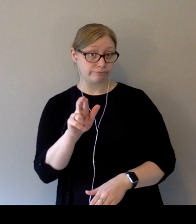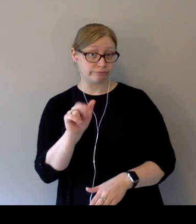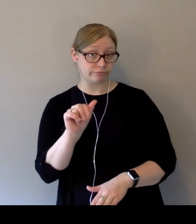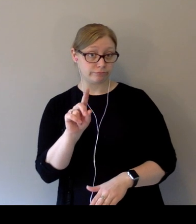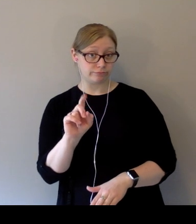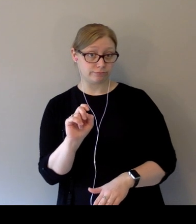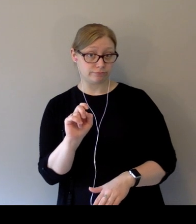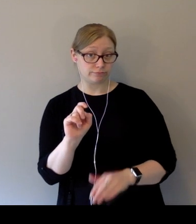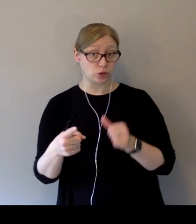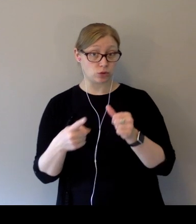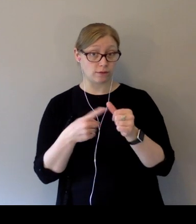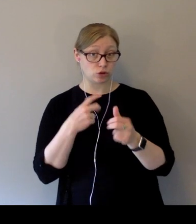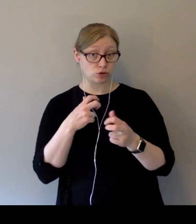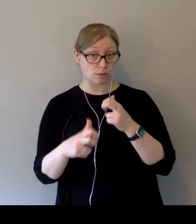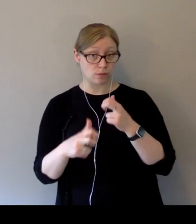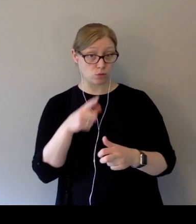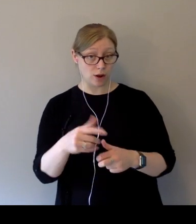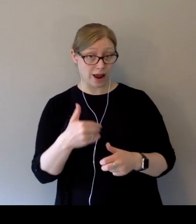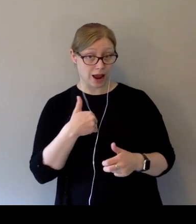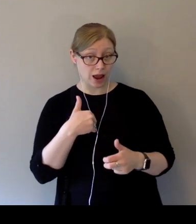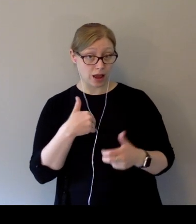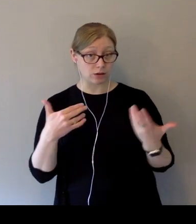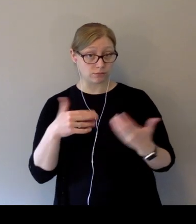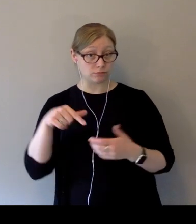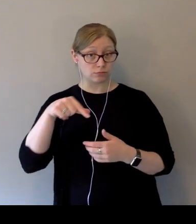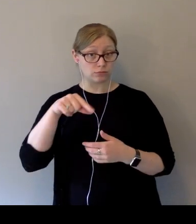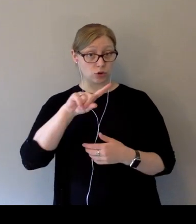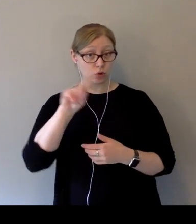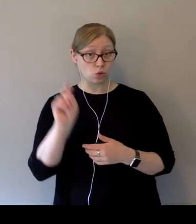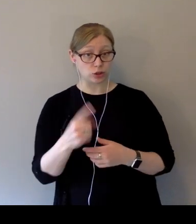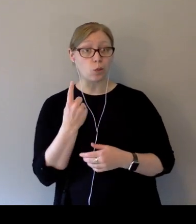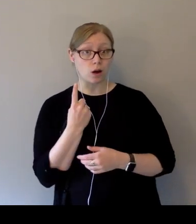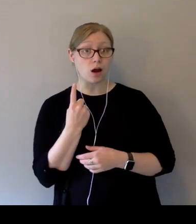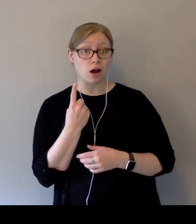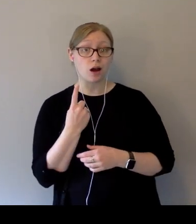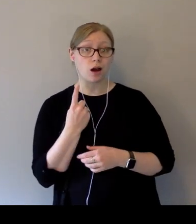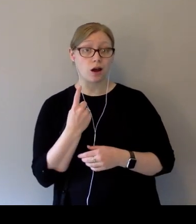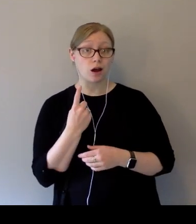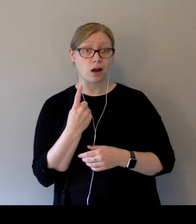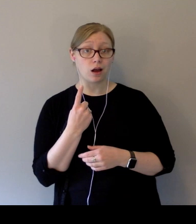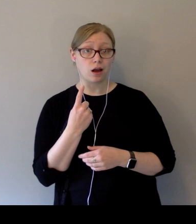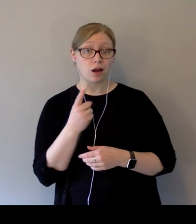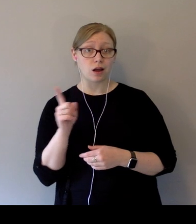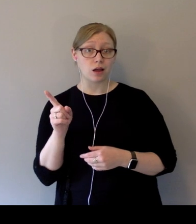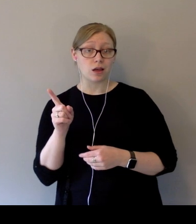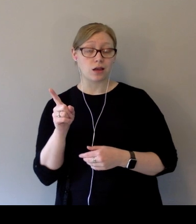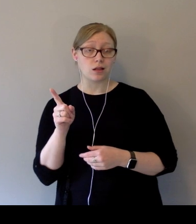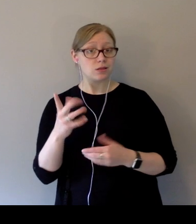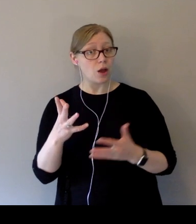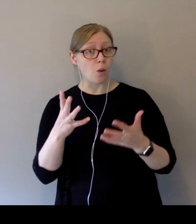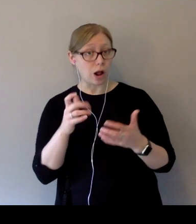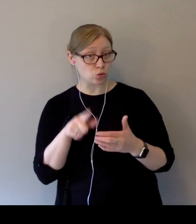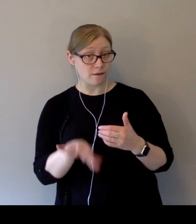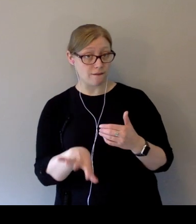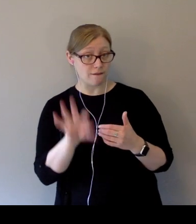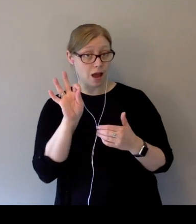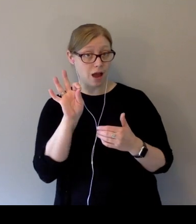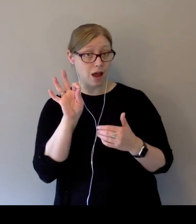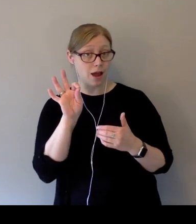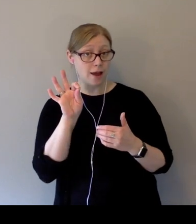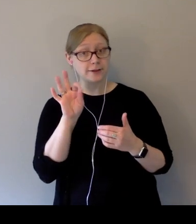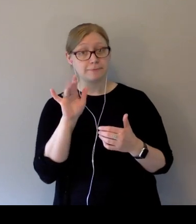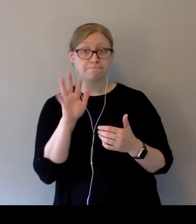So the first problem you had was question 1, and it was they wanted you to find the